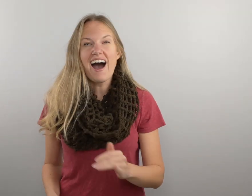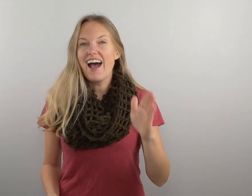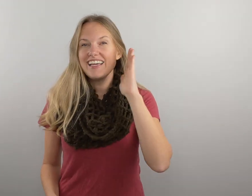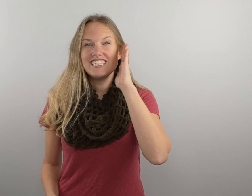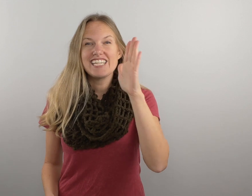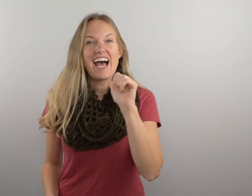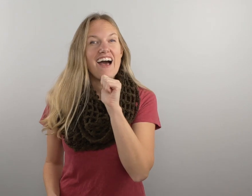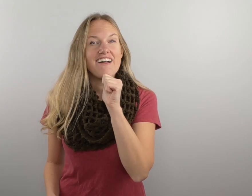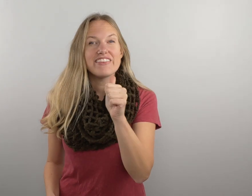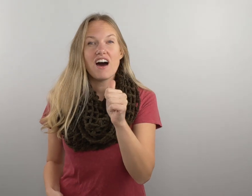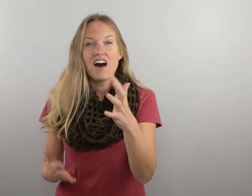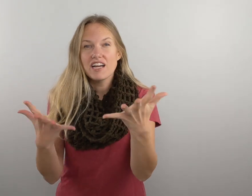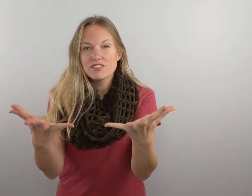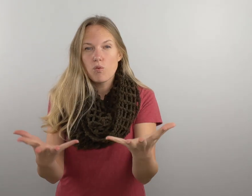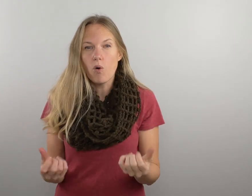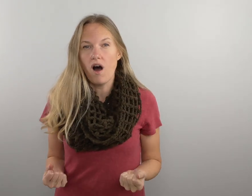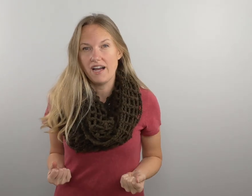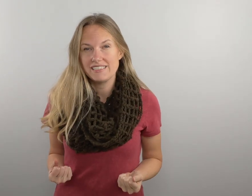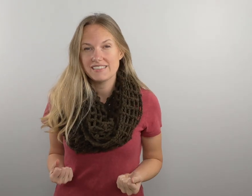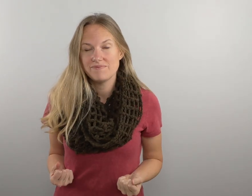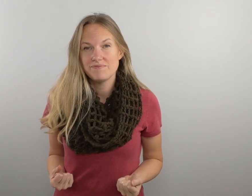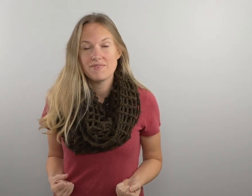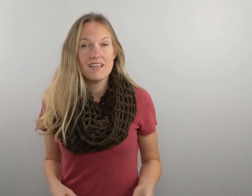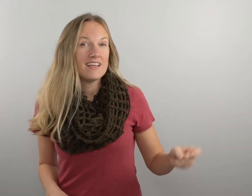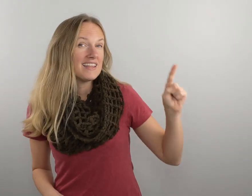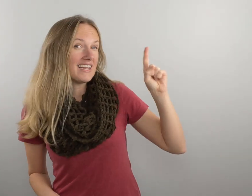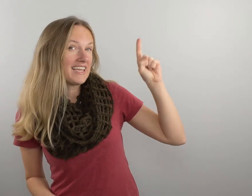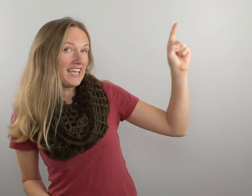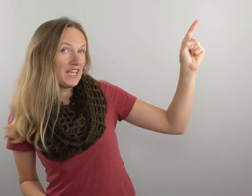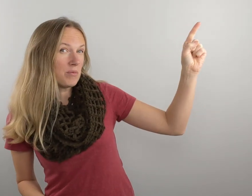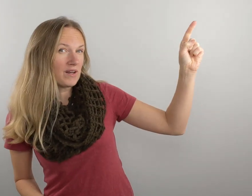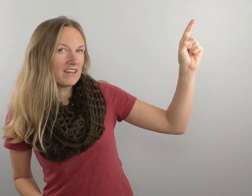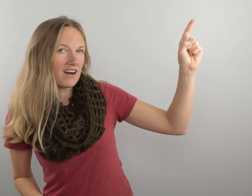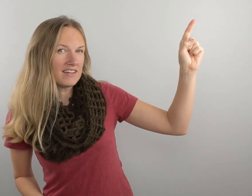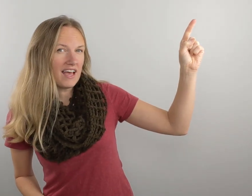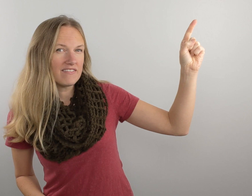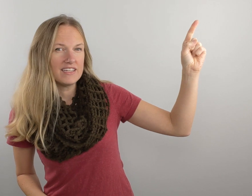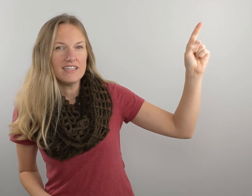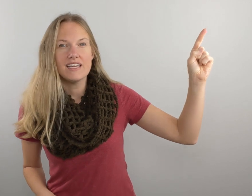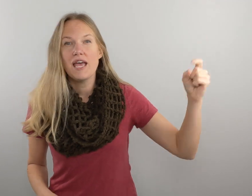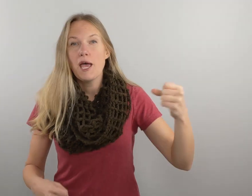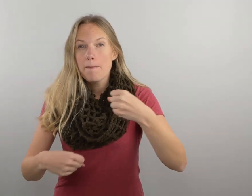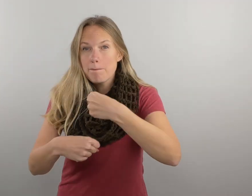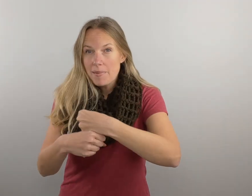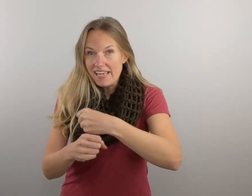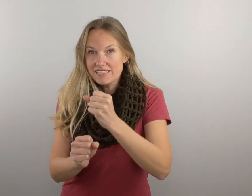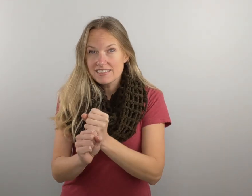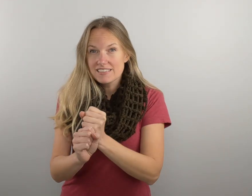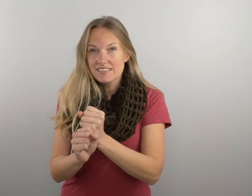I shall not want. Then he, pointing to God in heaven, makes.